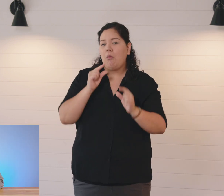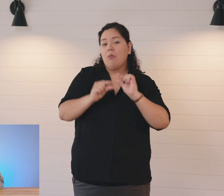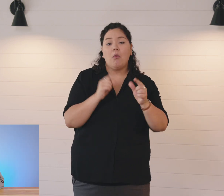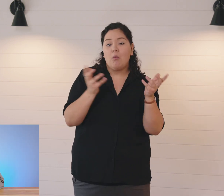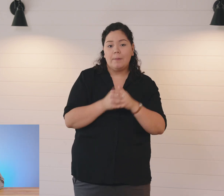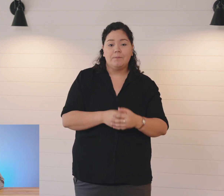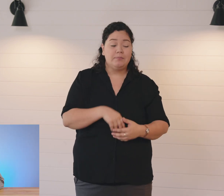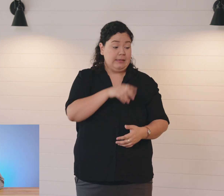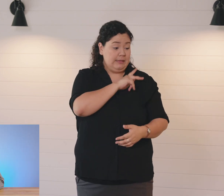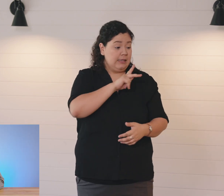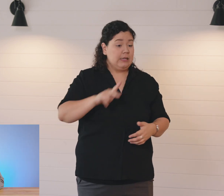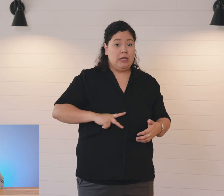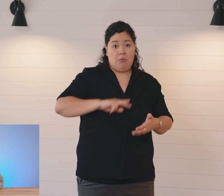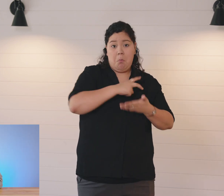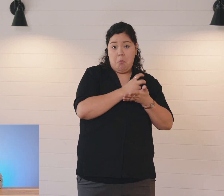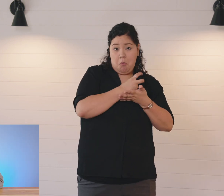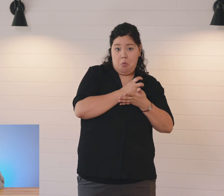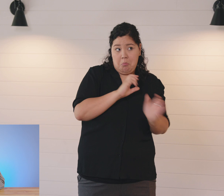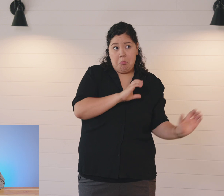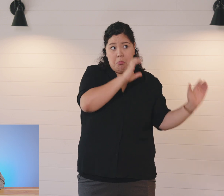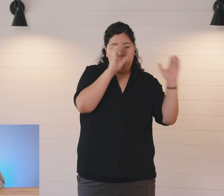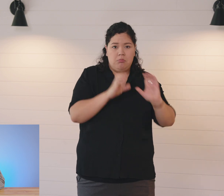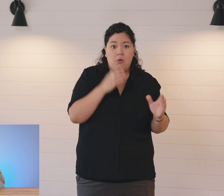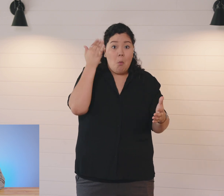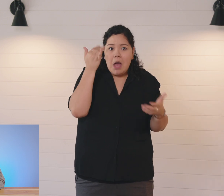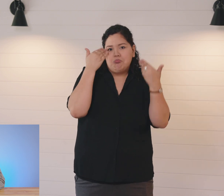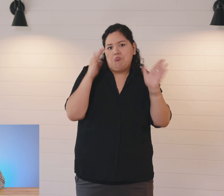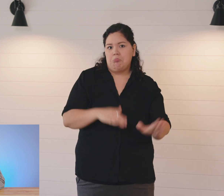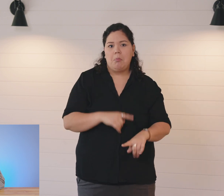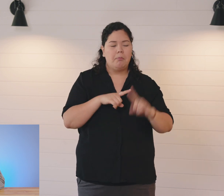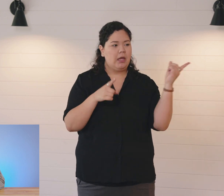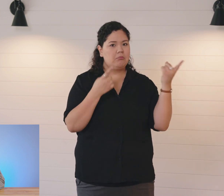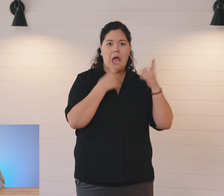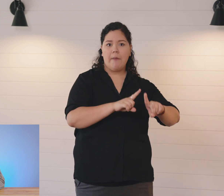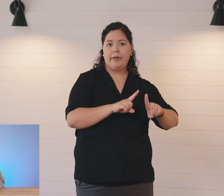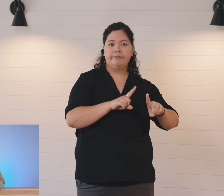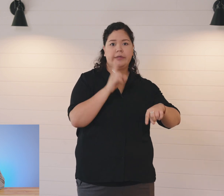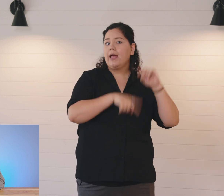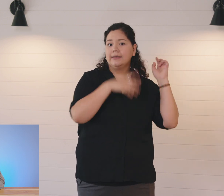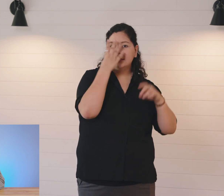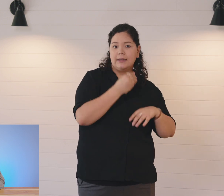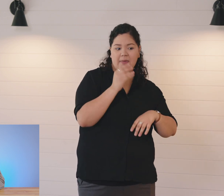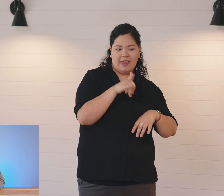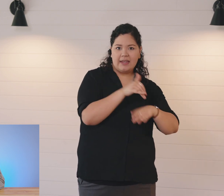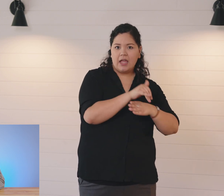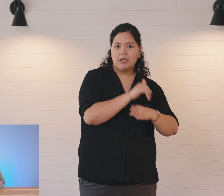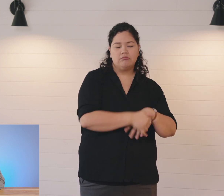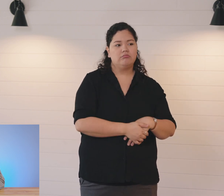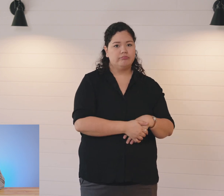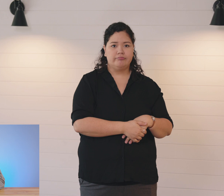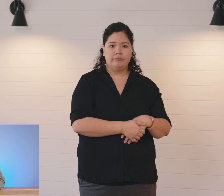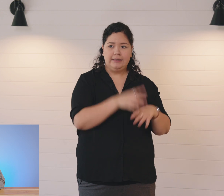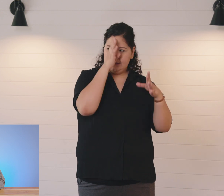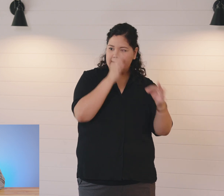happened. Xerxes was sleepless. We don't know why. He just was sort of awake on this particular evening. He chose